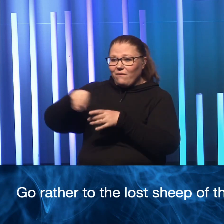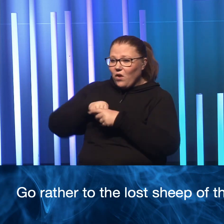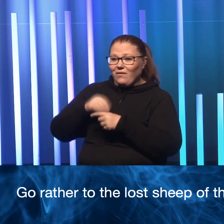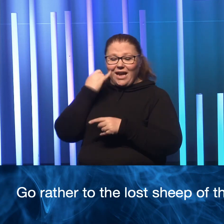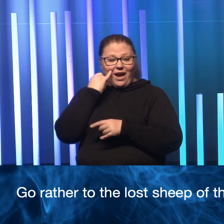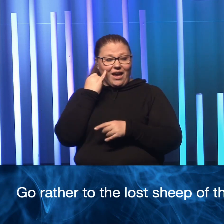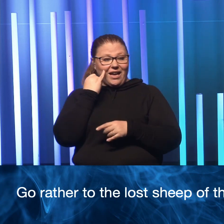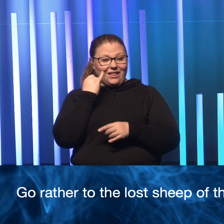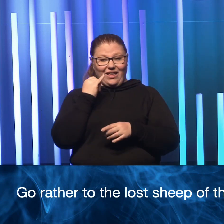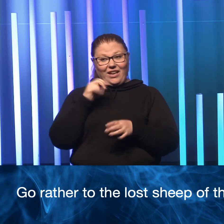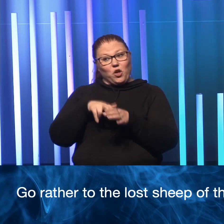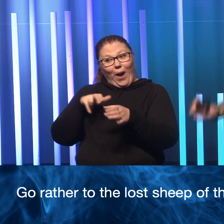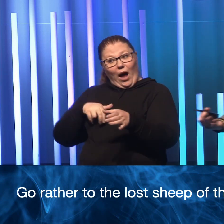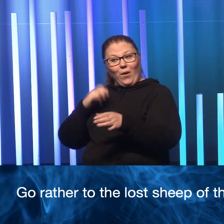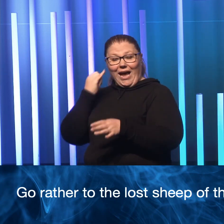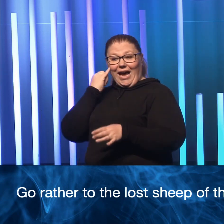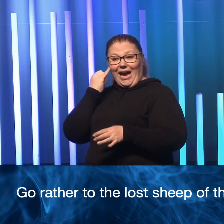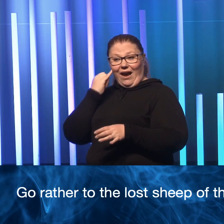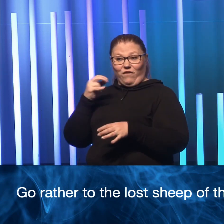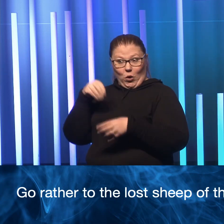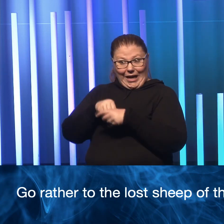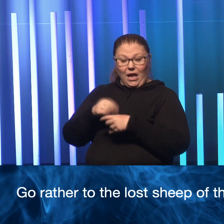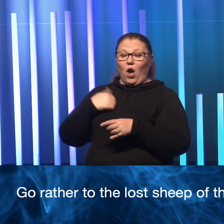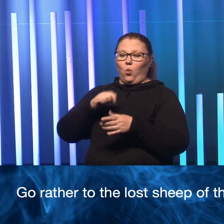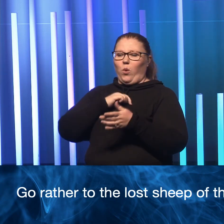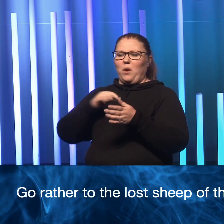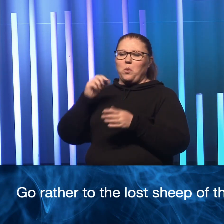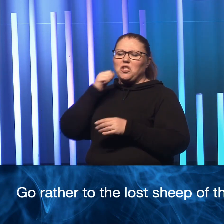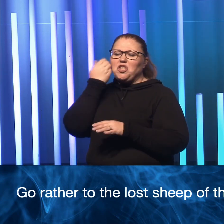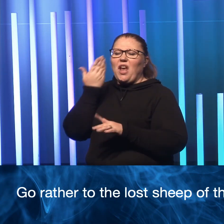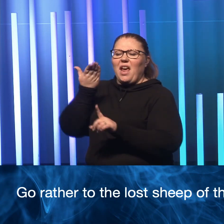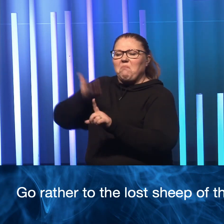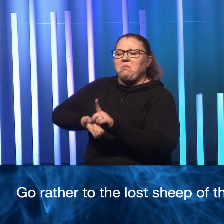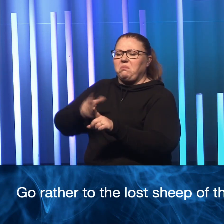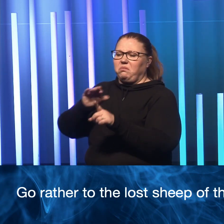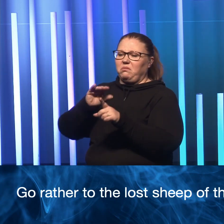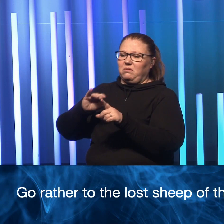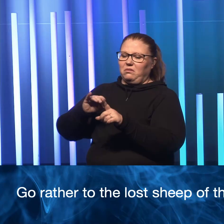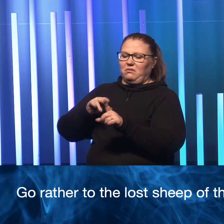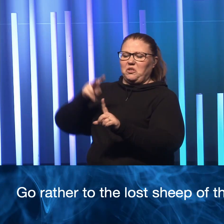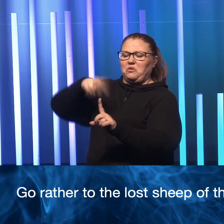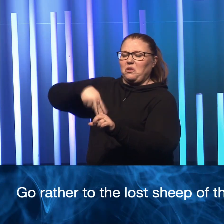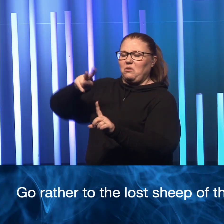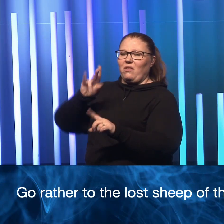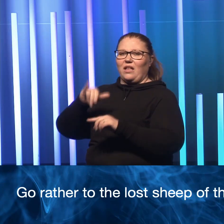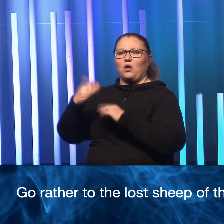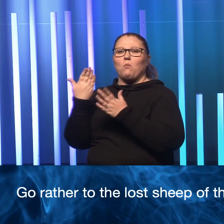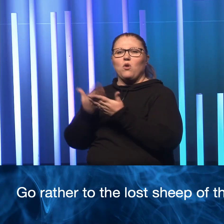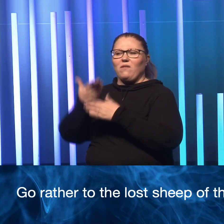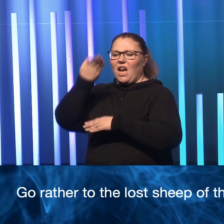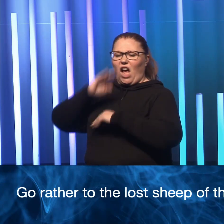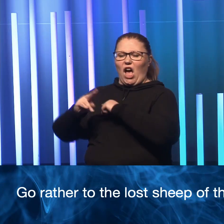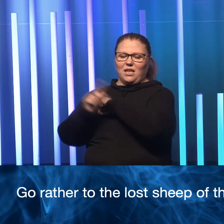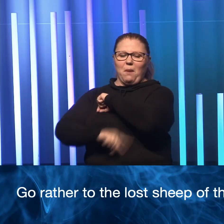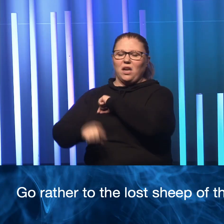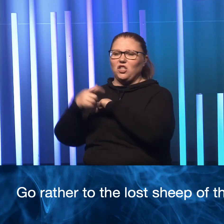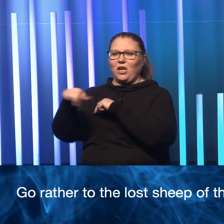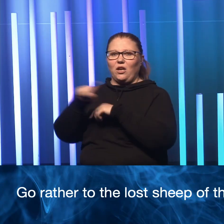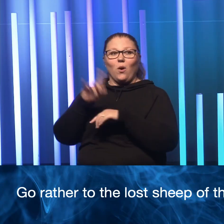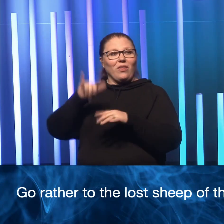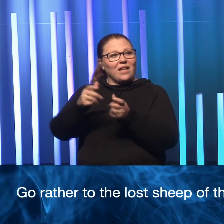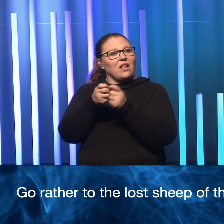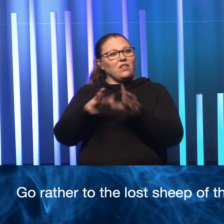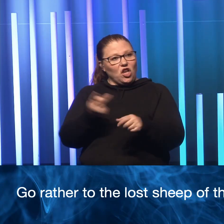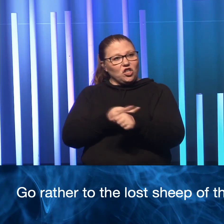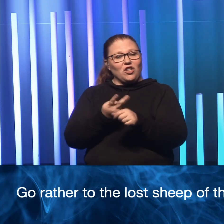not in, then we're going to shame you and exclude you. And now that's proof that God is punishing you. See, that's the lost sheep of